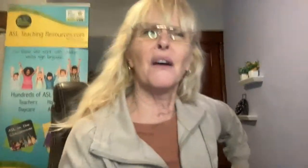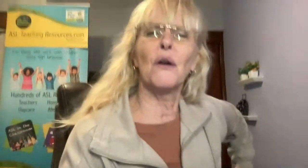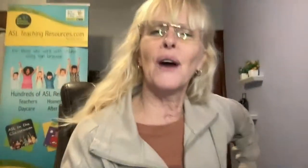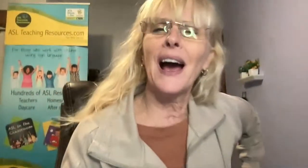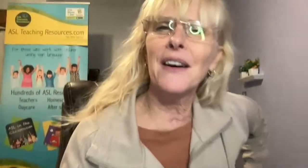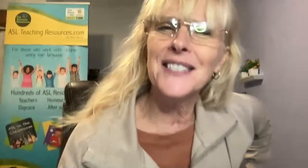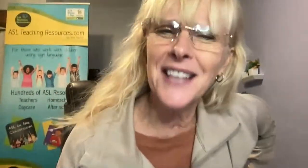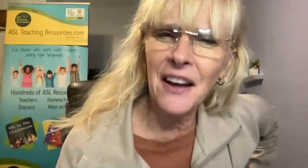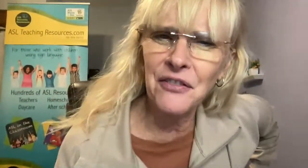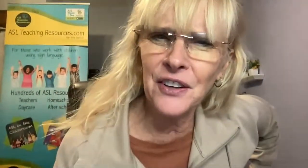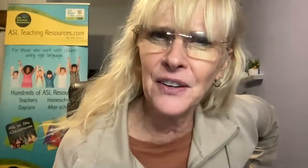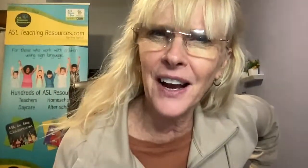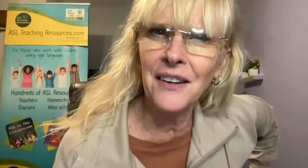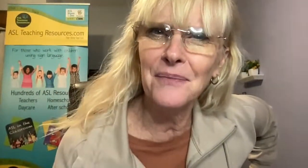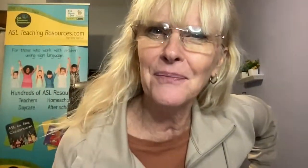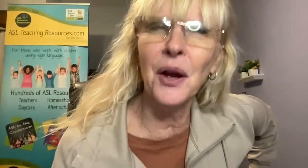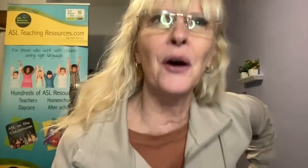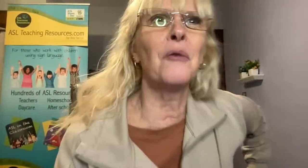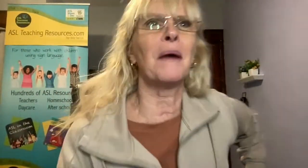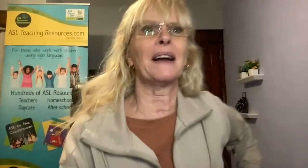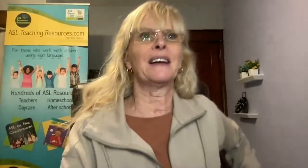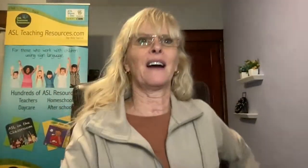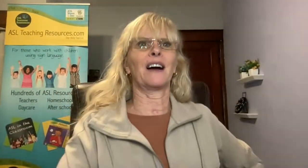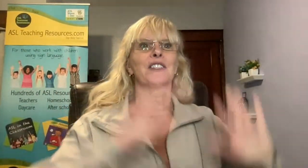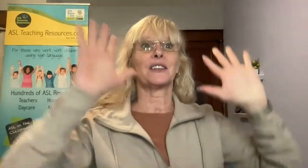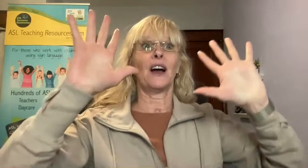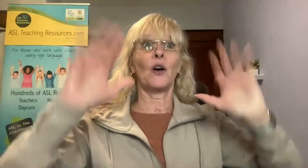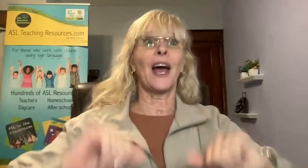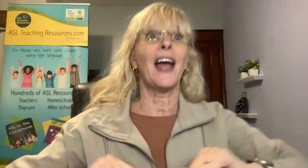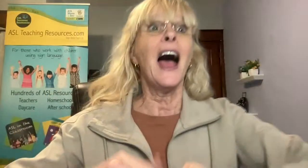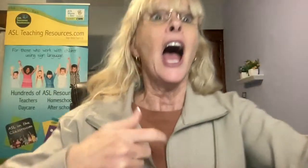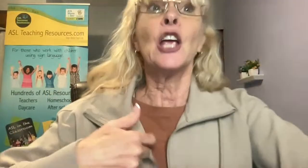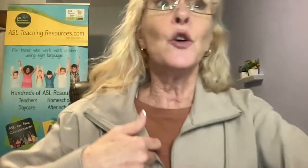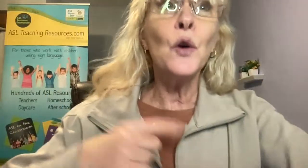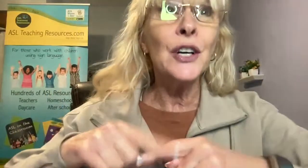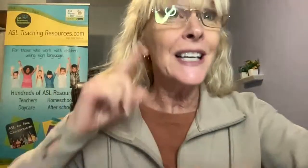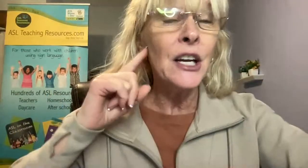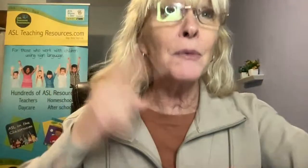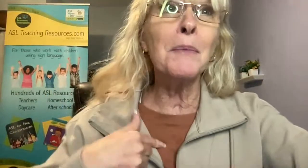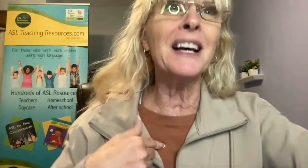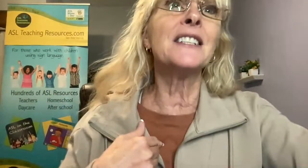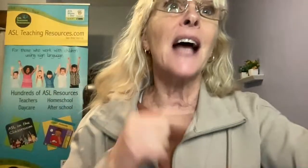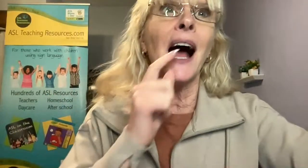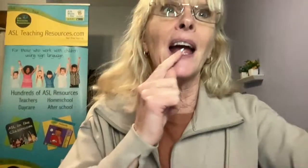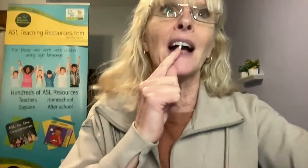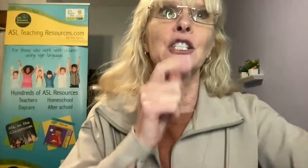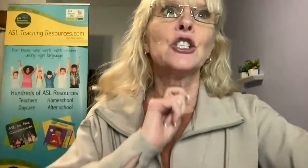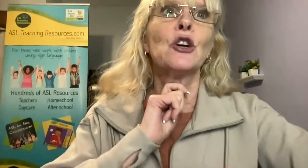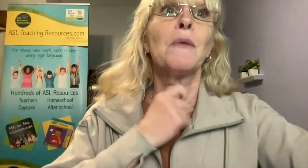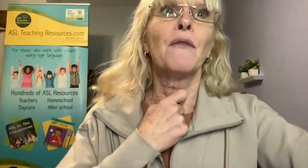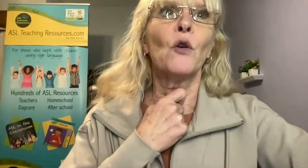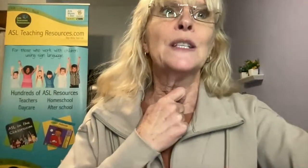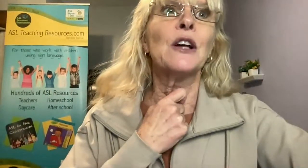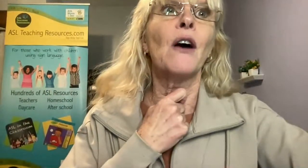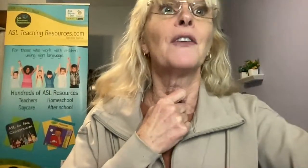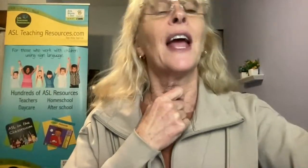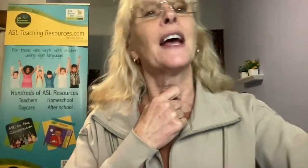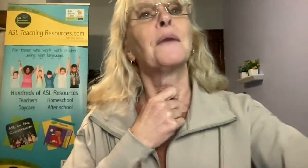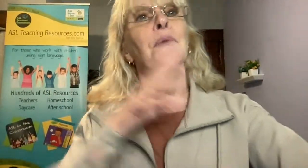Oh, how does that feel now? Oh my gosh. Okay. You couldn't hear me because I actually turned my voice off and